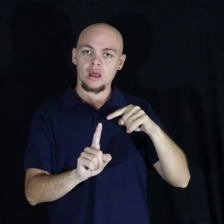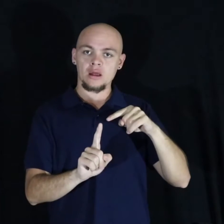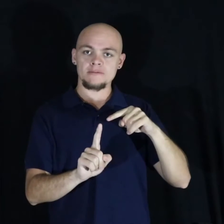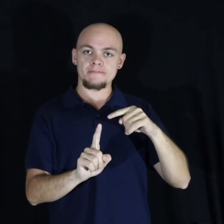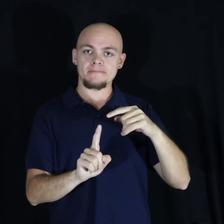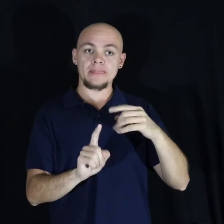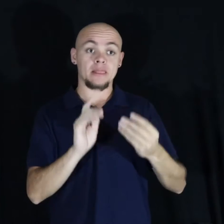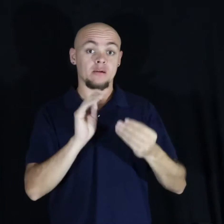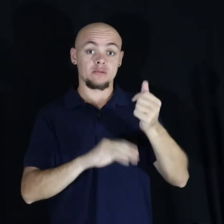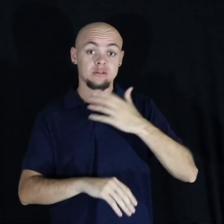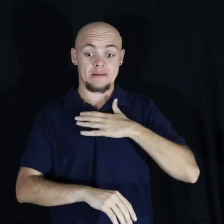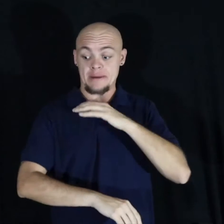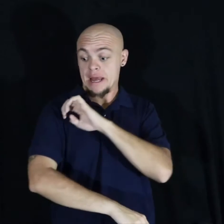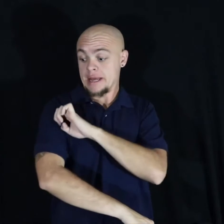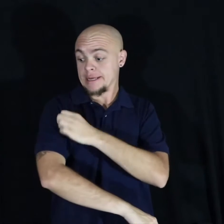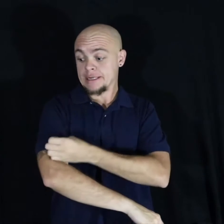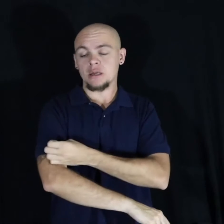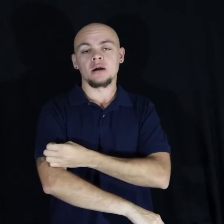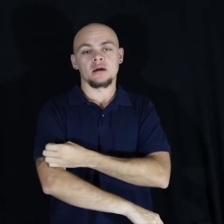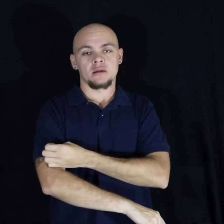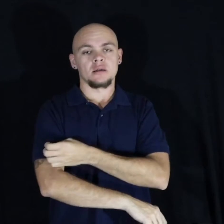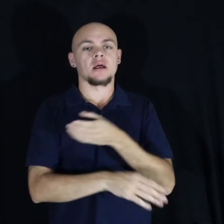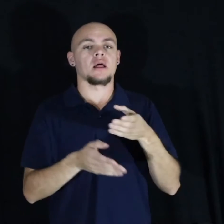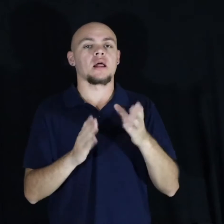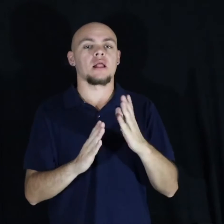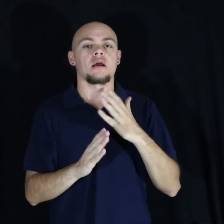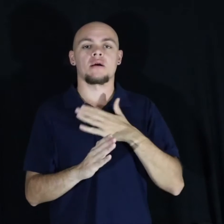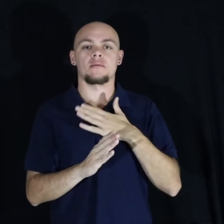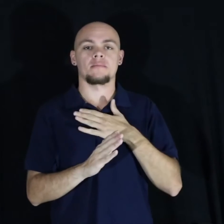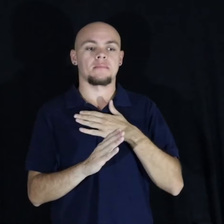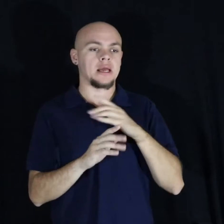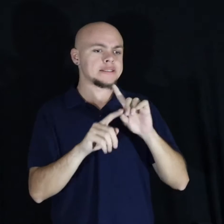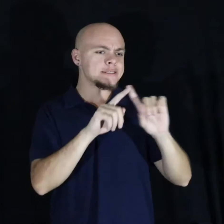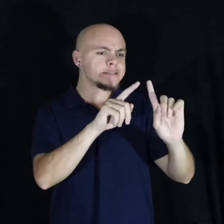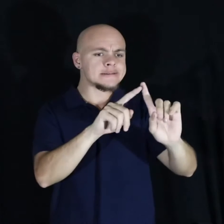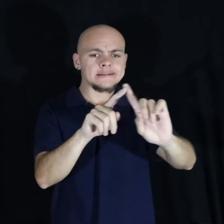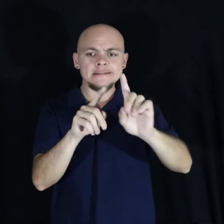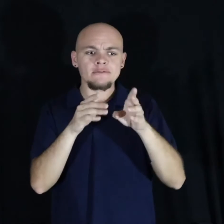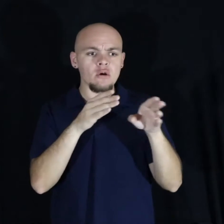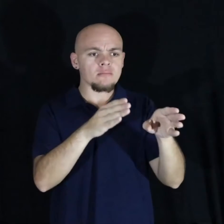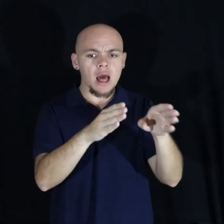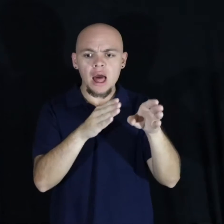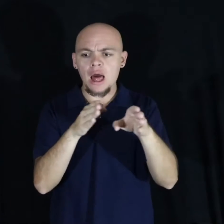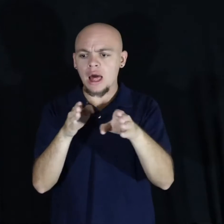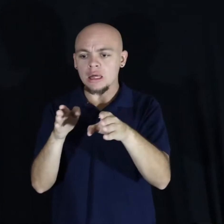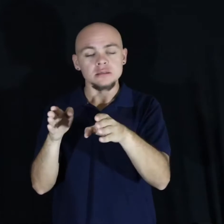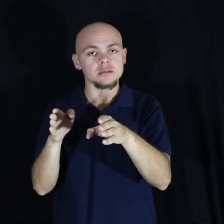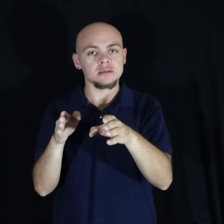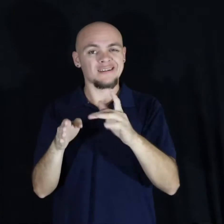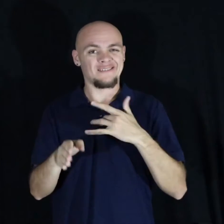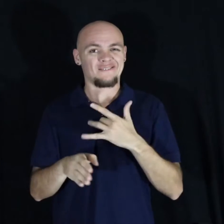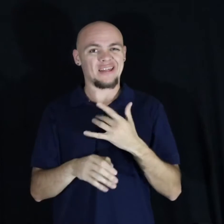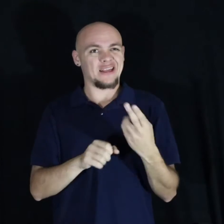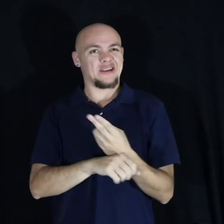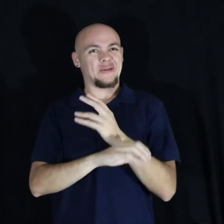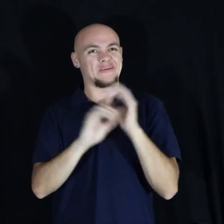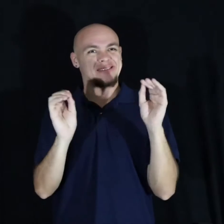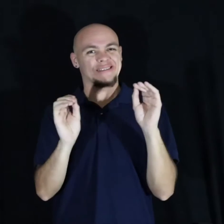occupied most of my energy to drive my search for alternative paths, rather than pile a feeling of uselessness on top